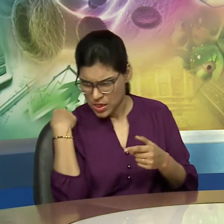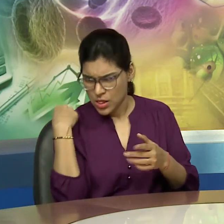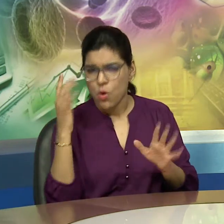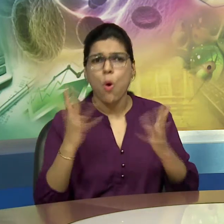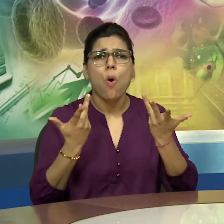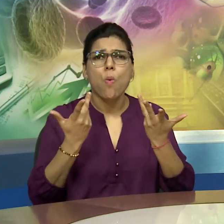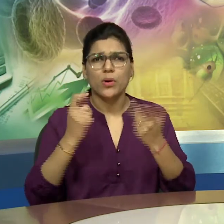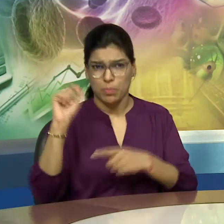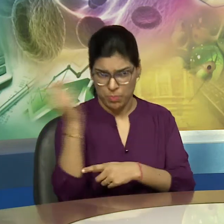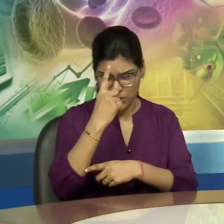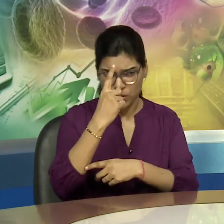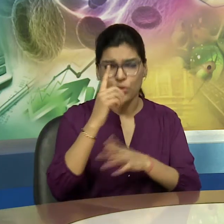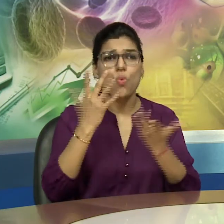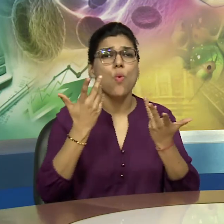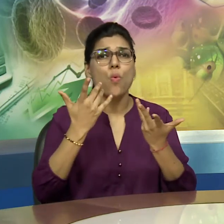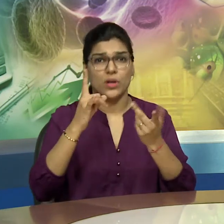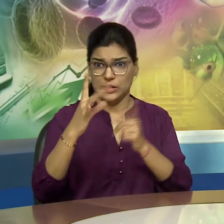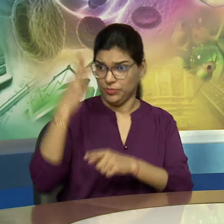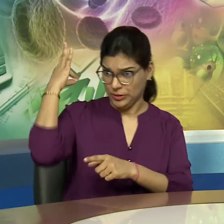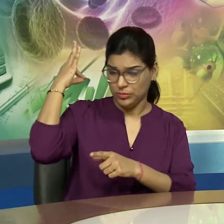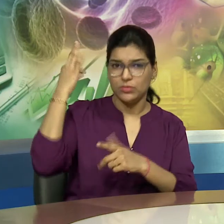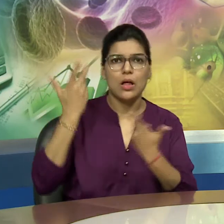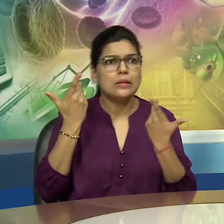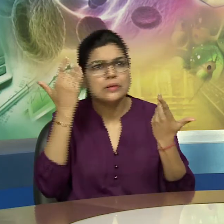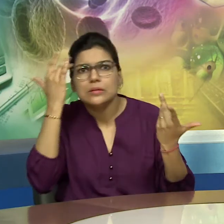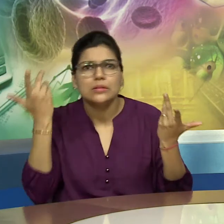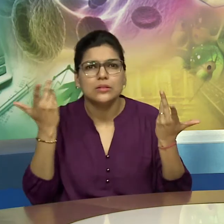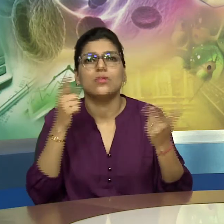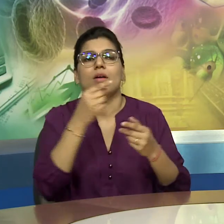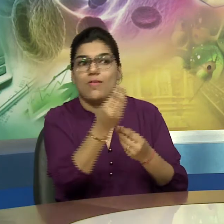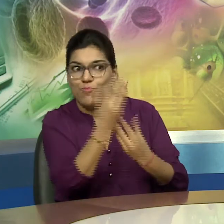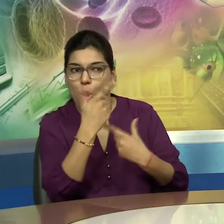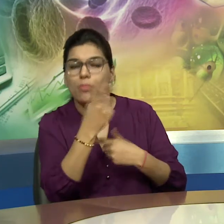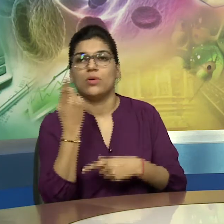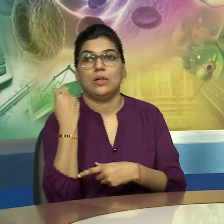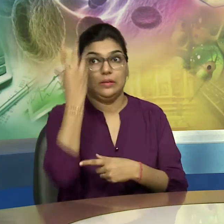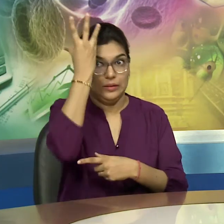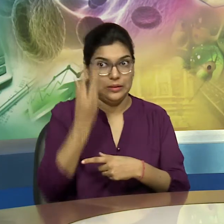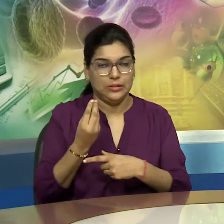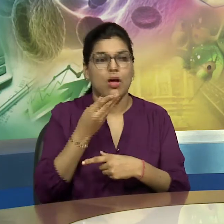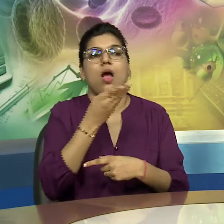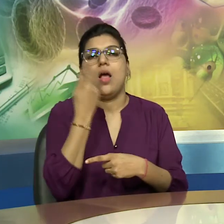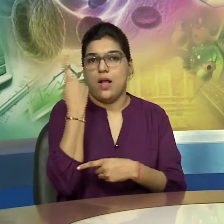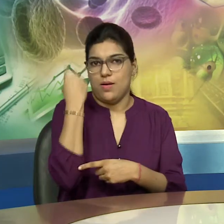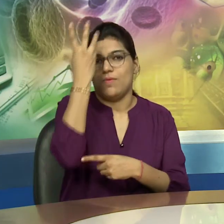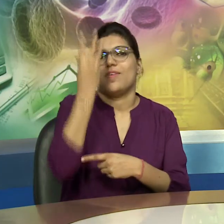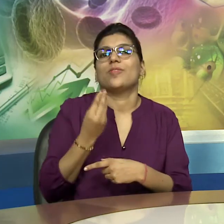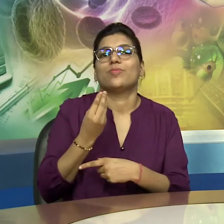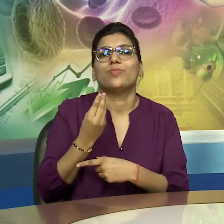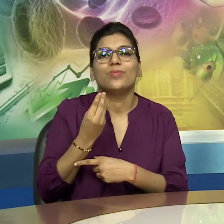like in this statement which is on screen, last night is not there.